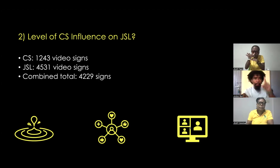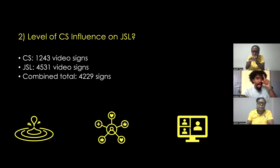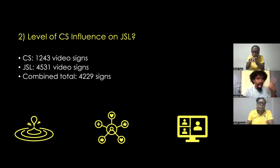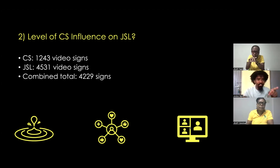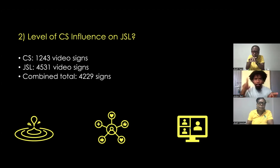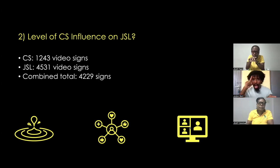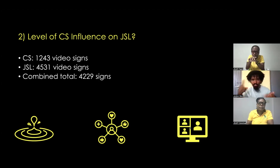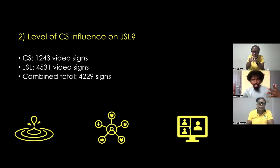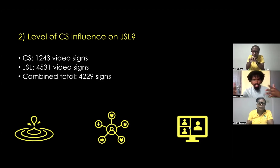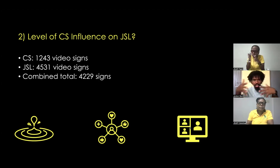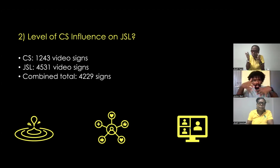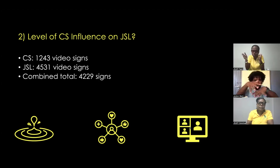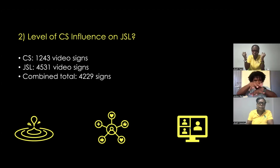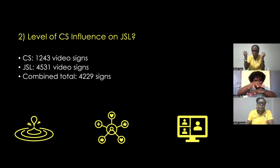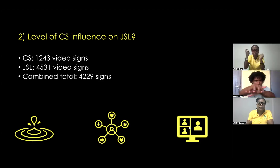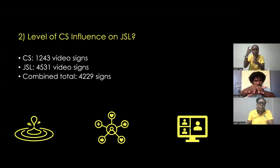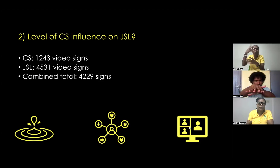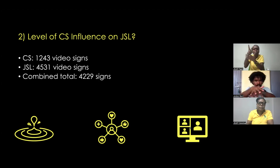a combined total of vocabulary of